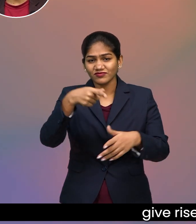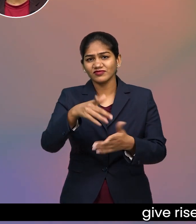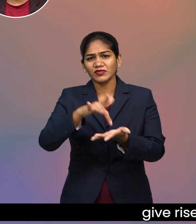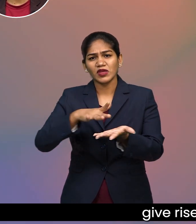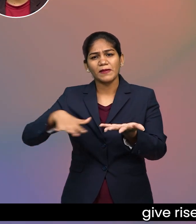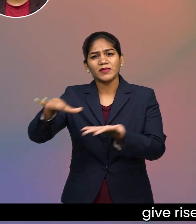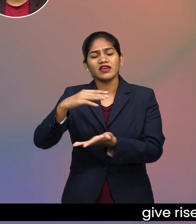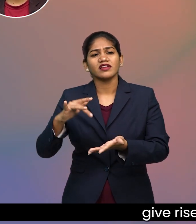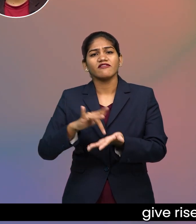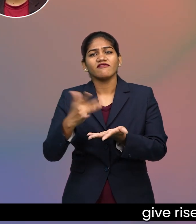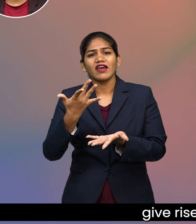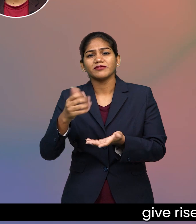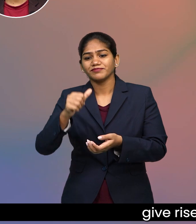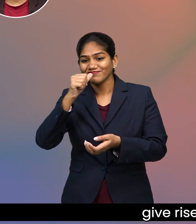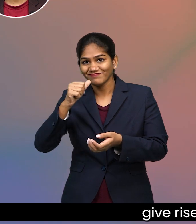coastal landforms.